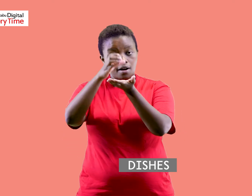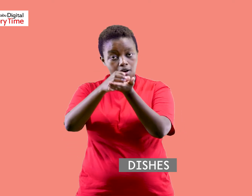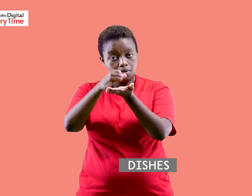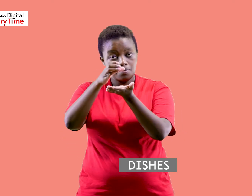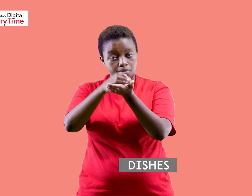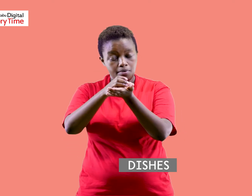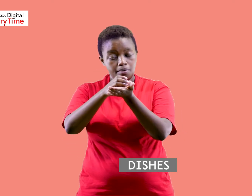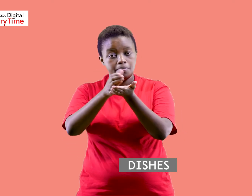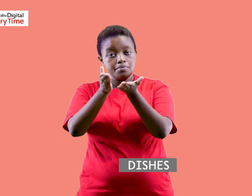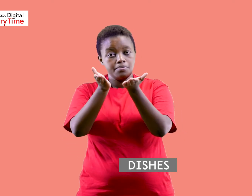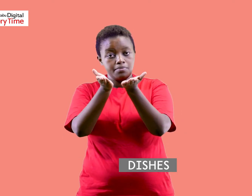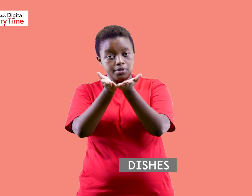Dishes.